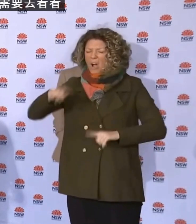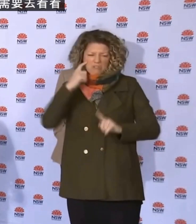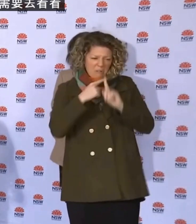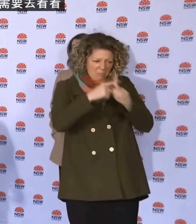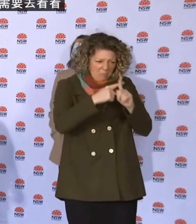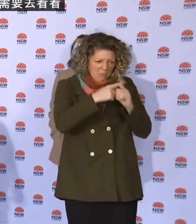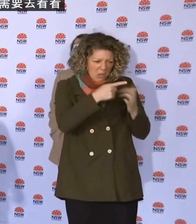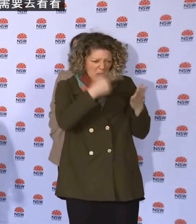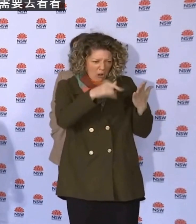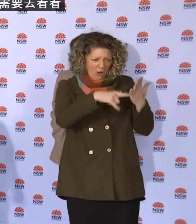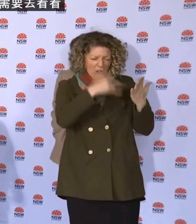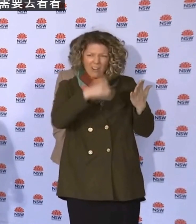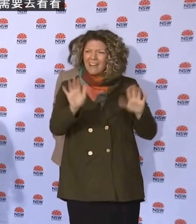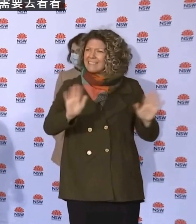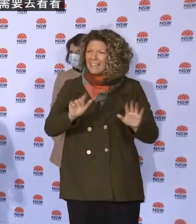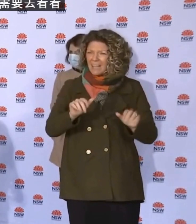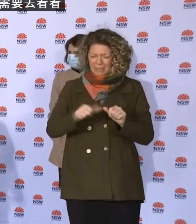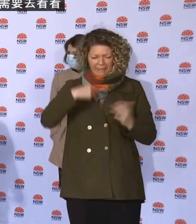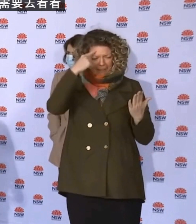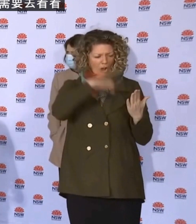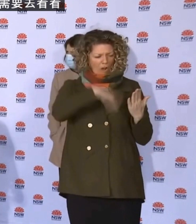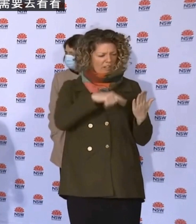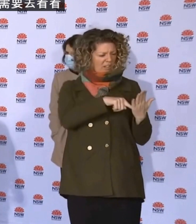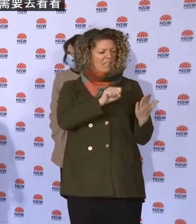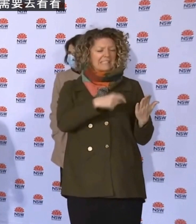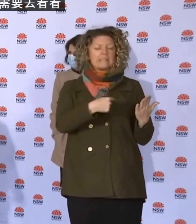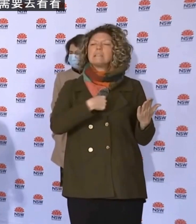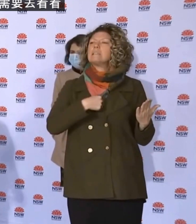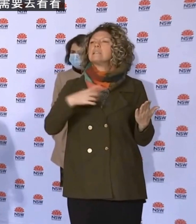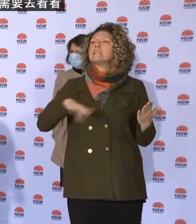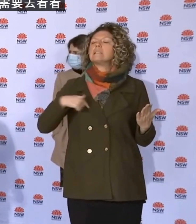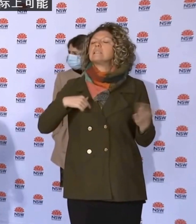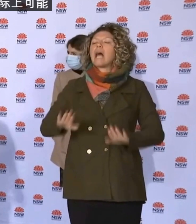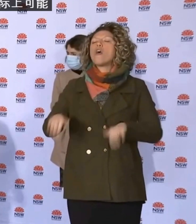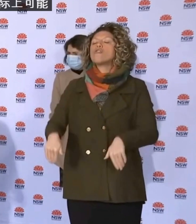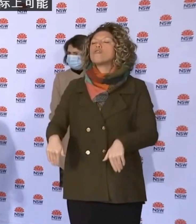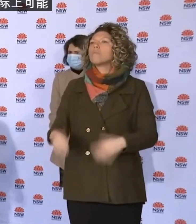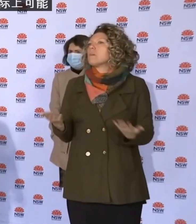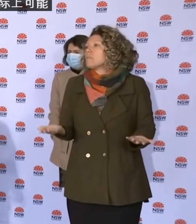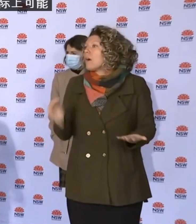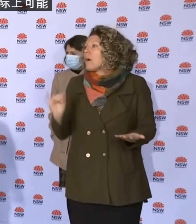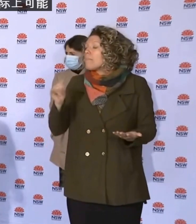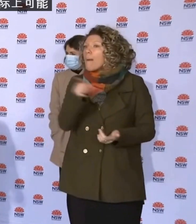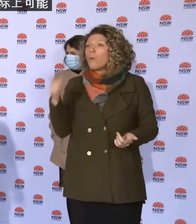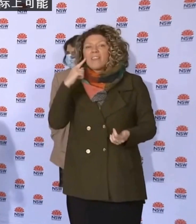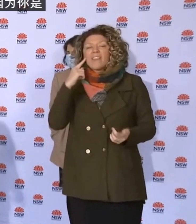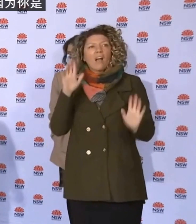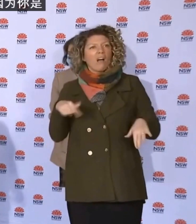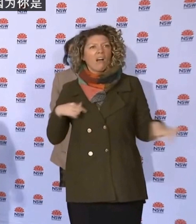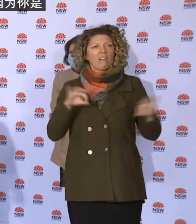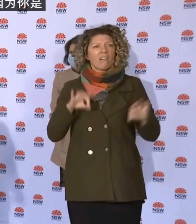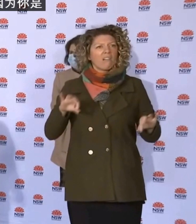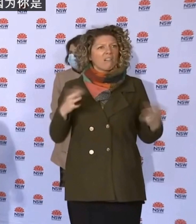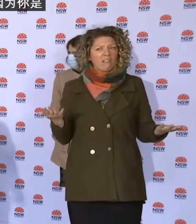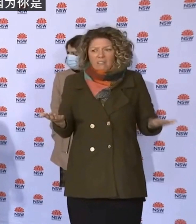act responsibly. So if you don't need to go and see, while you might be permitted because you might actually have